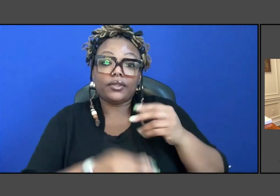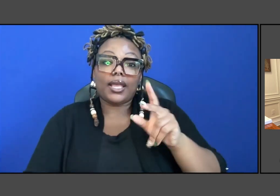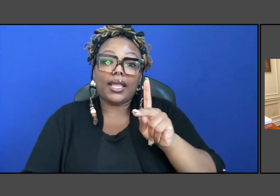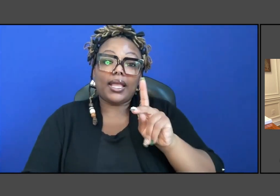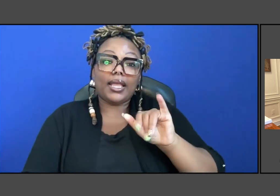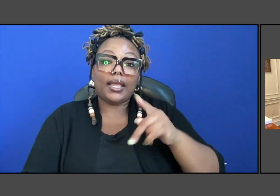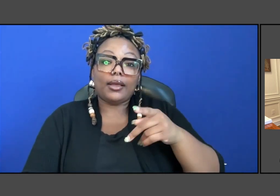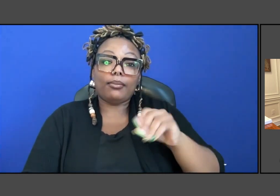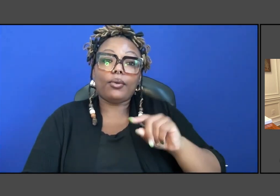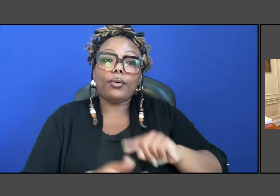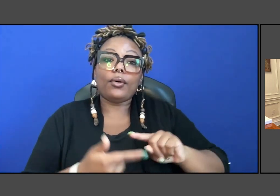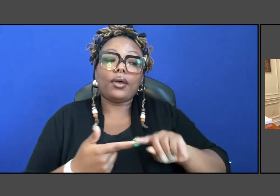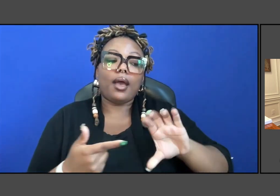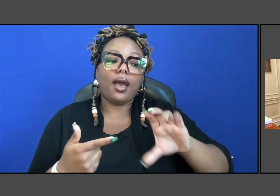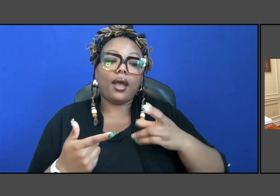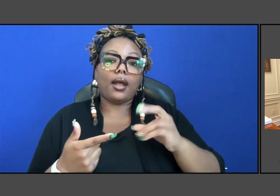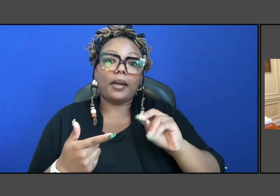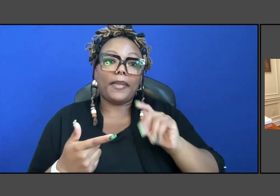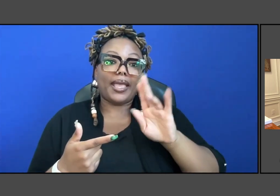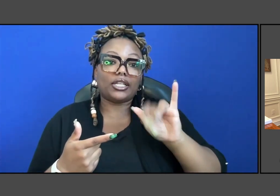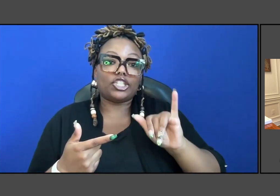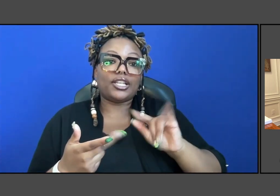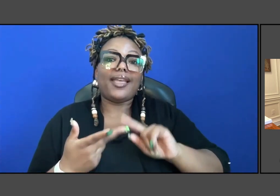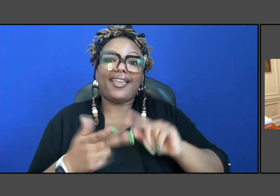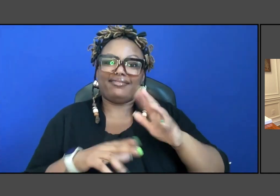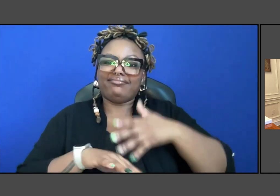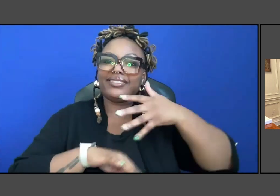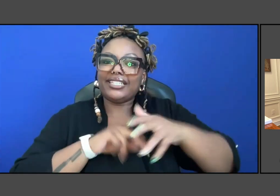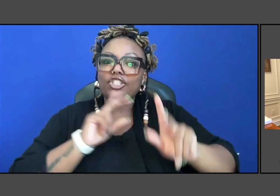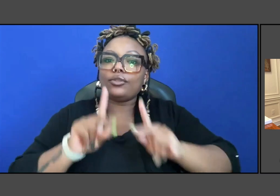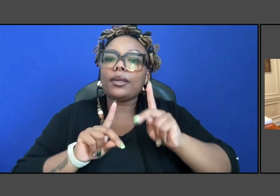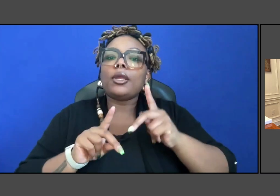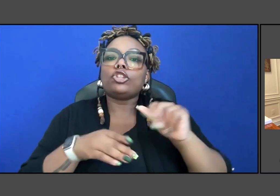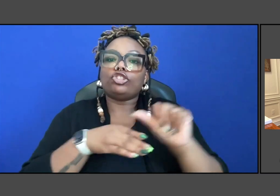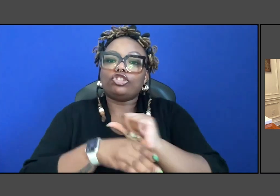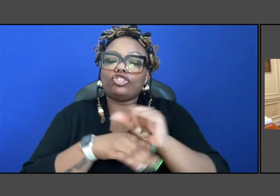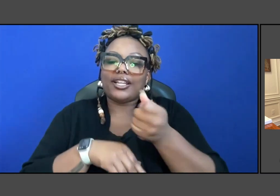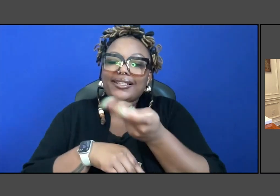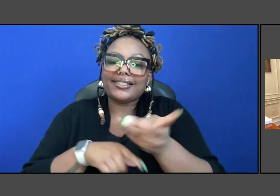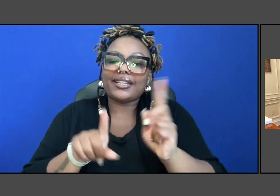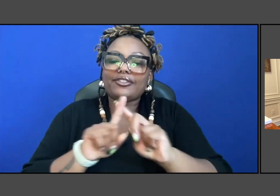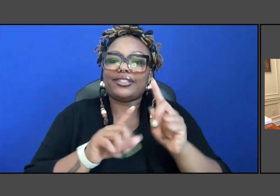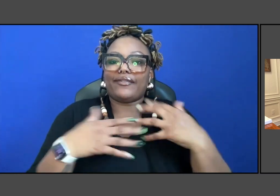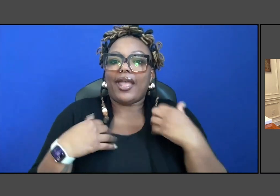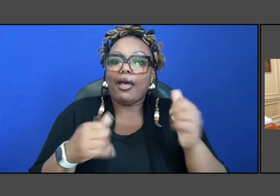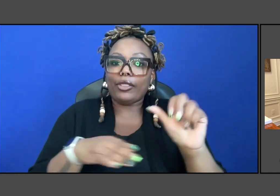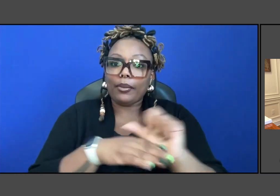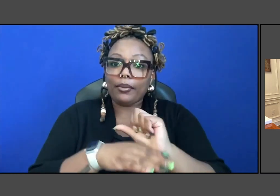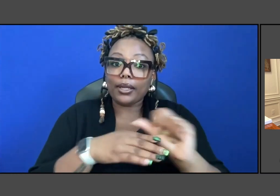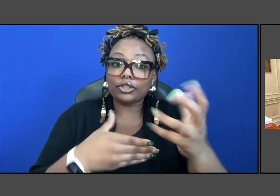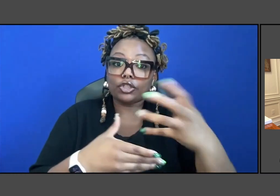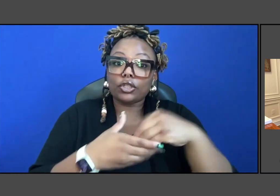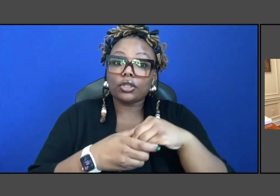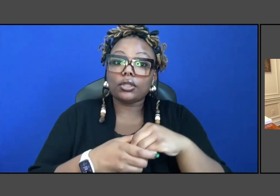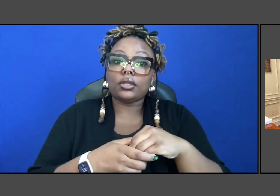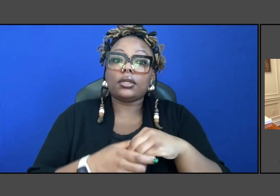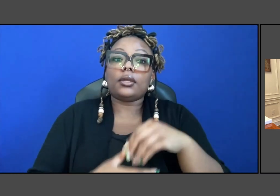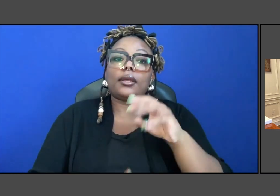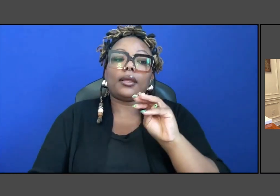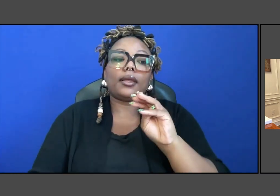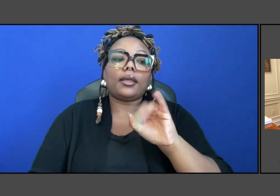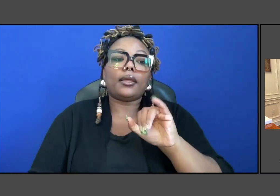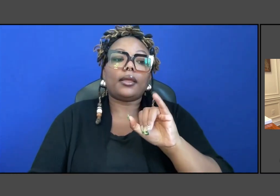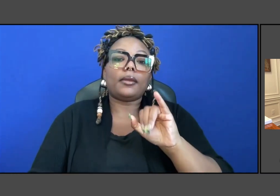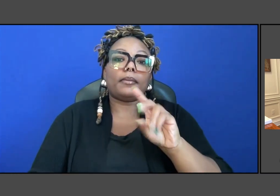and Massachusetts peoples, she is trained in multiple traditional health practices, including midwifery and